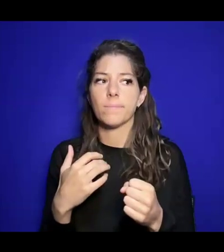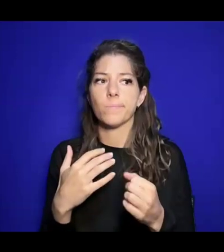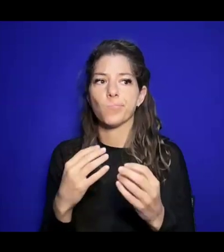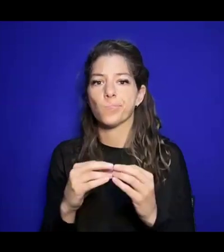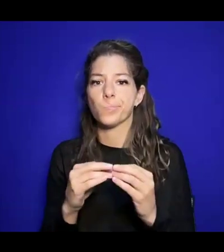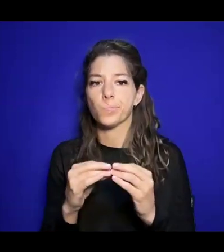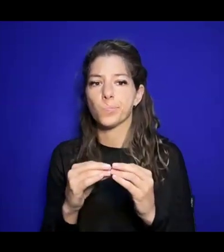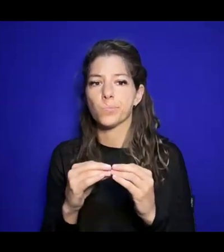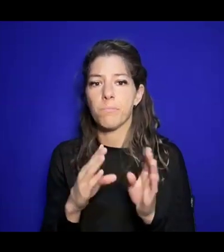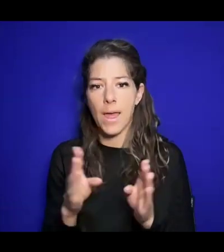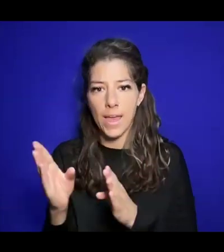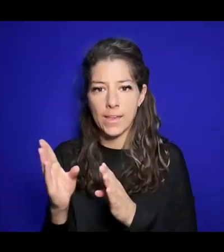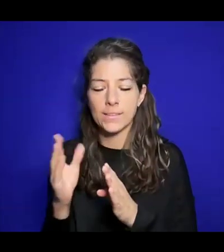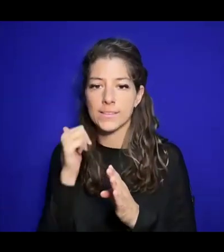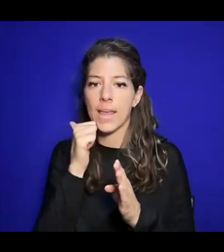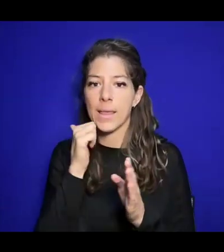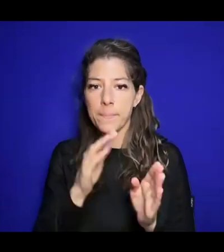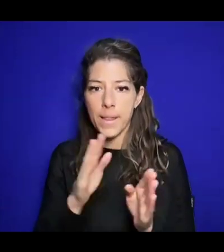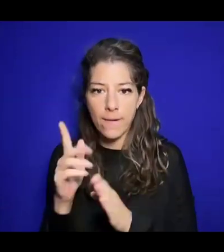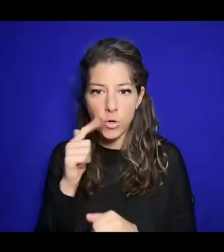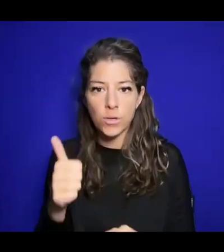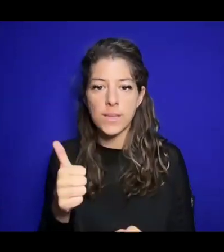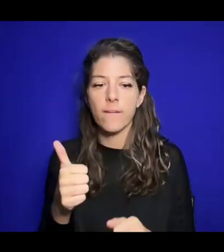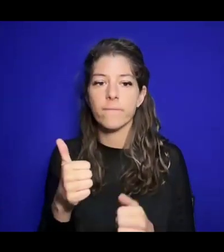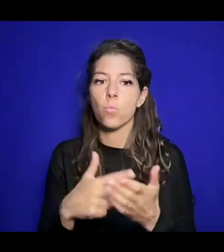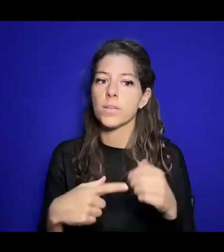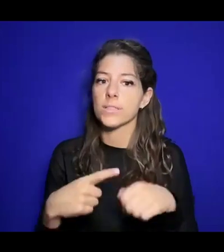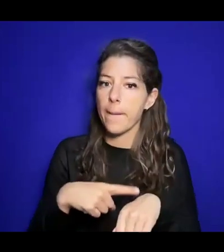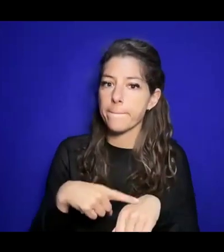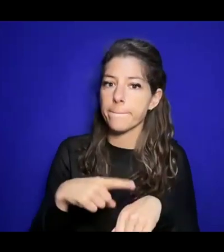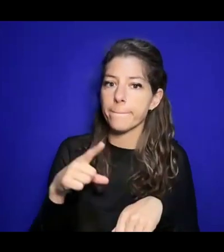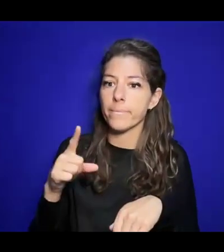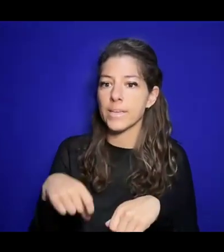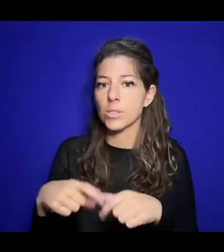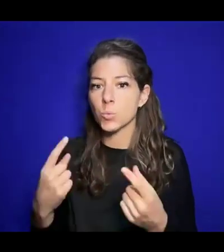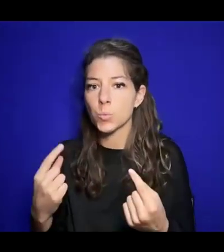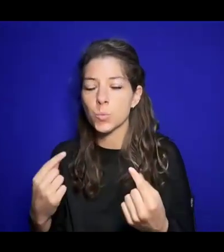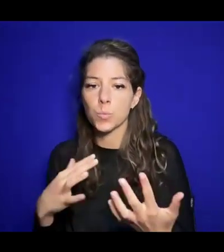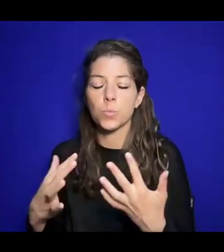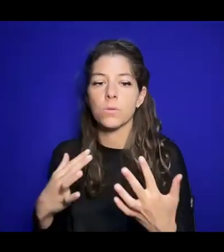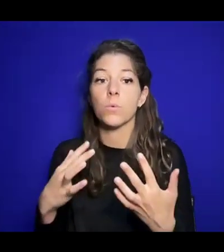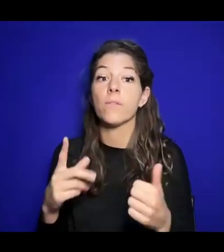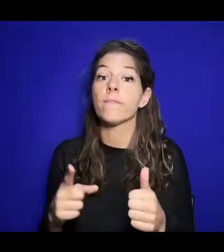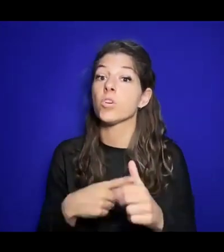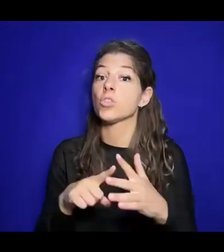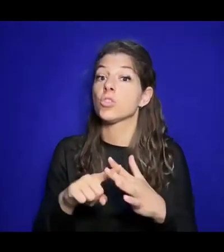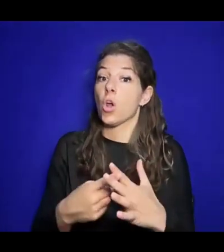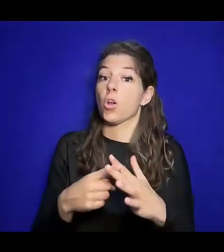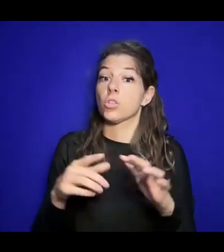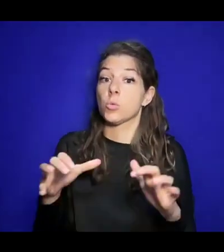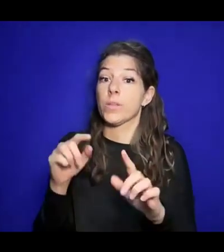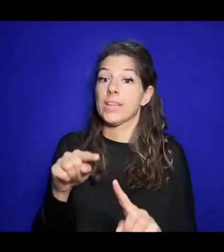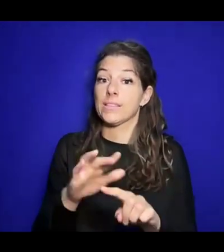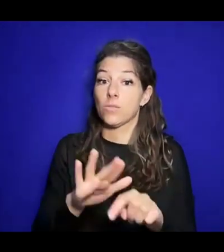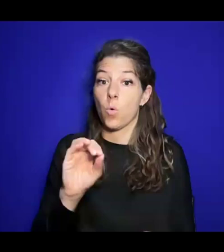Make a plan, a daily plan for yourself of what time these things need to be done. When you first start doing these things on